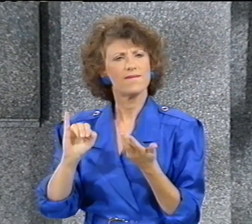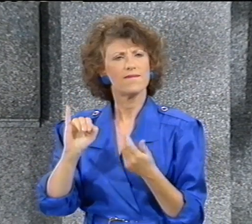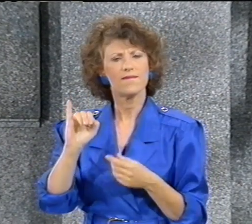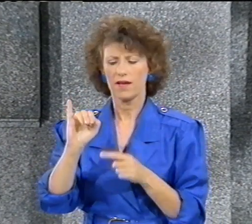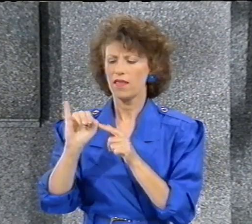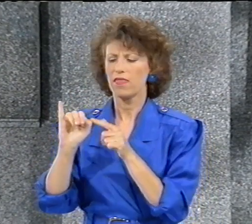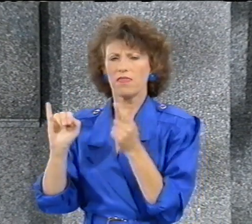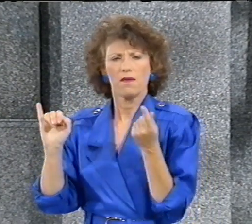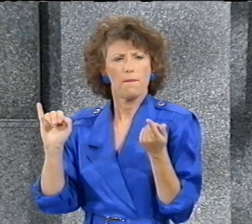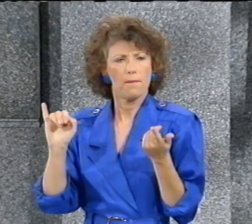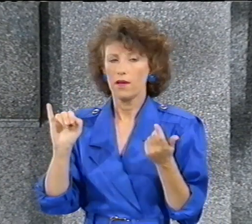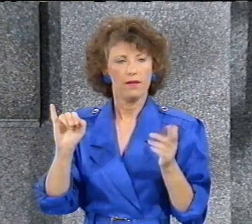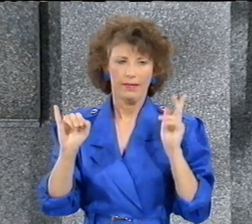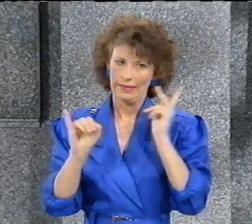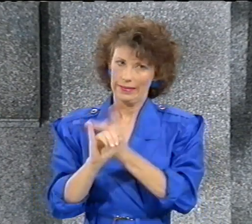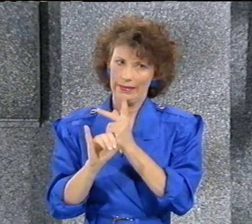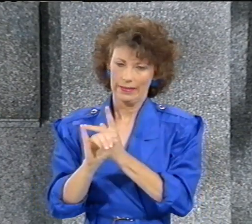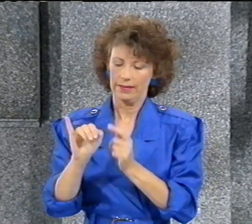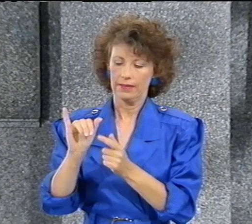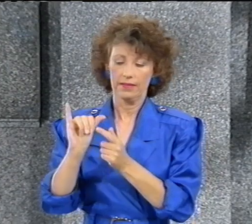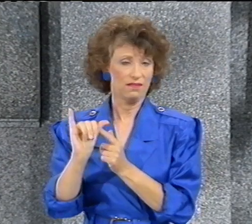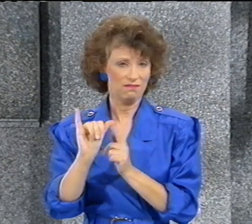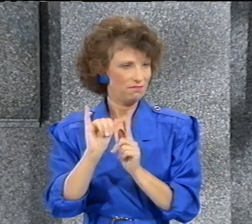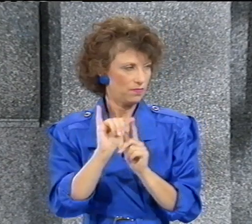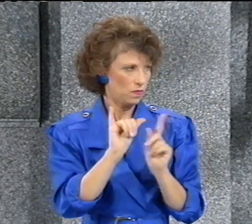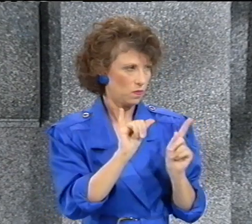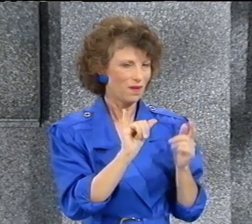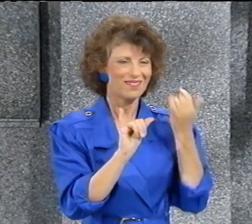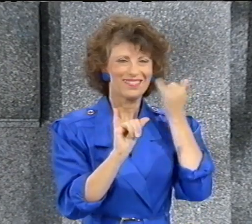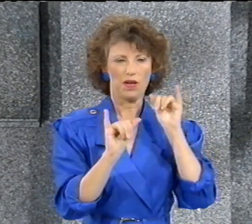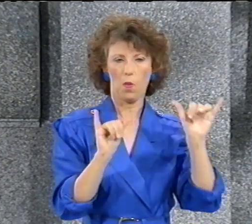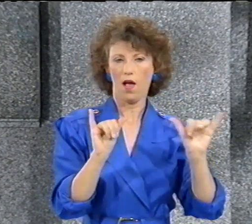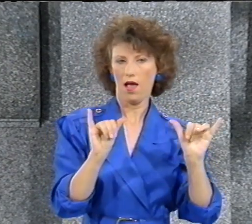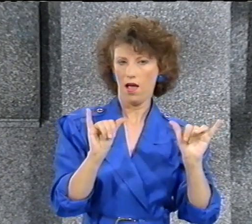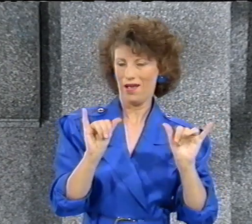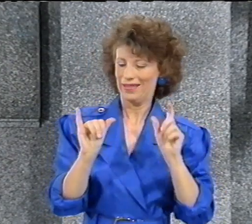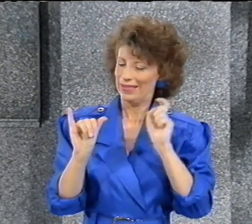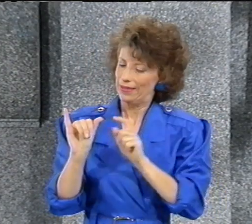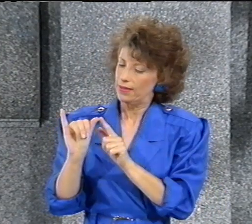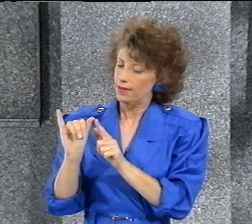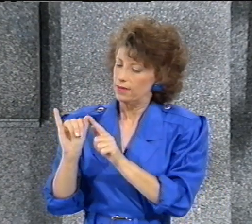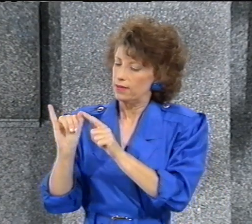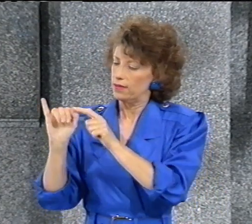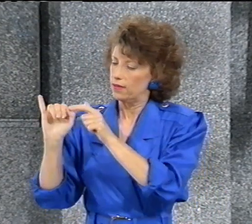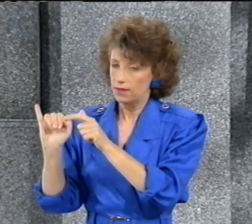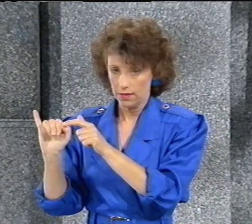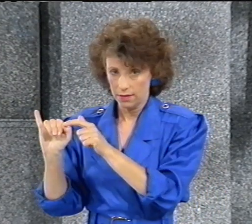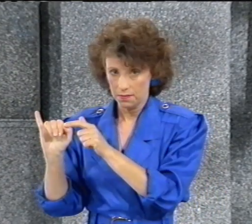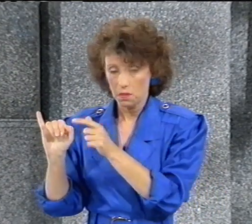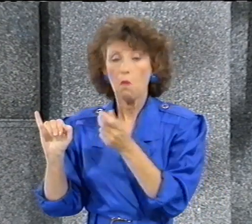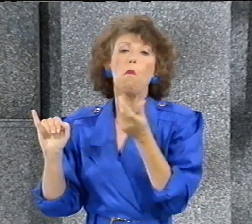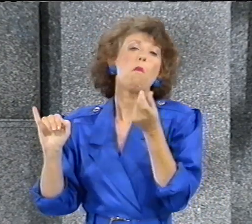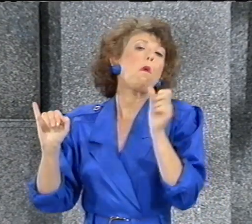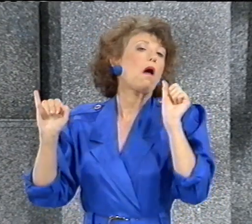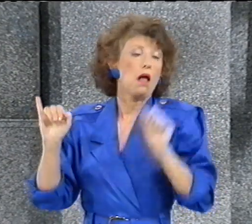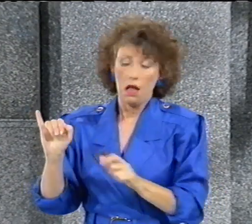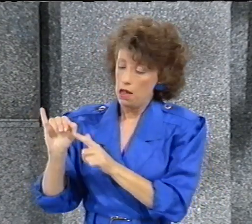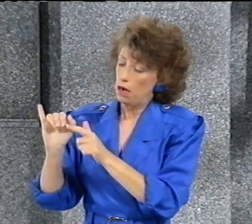What do you do with your thumb when you make an I? You can't leave your thumb out because it will look like a Y. You can bend it in